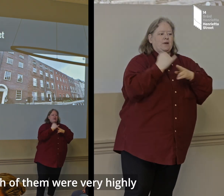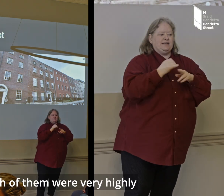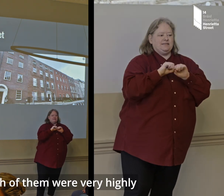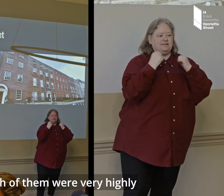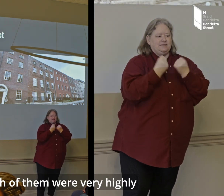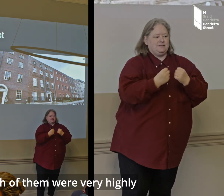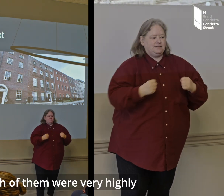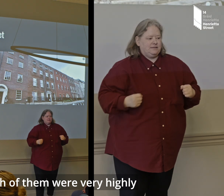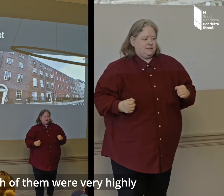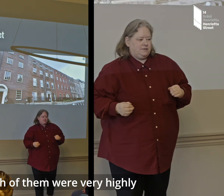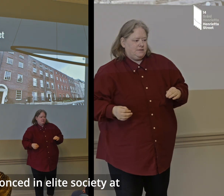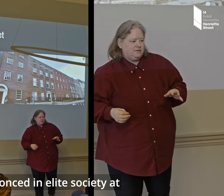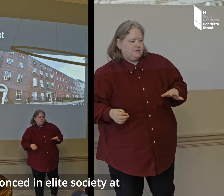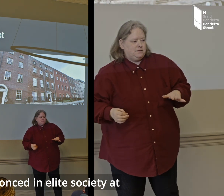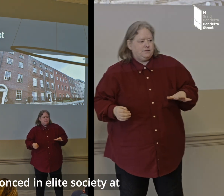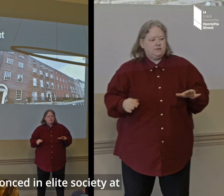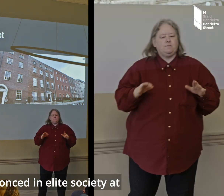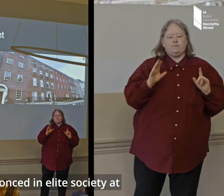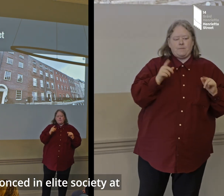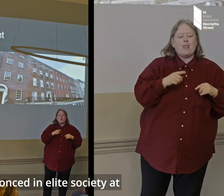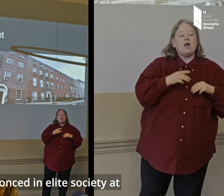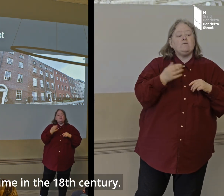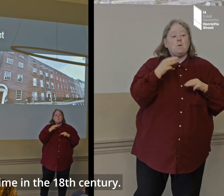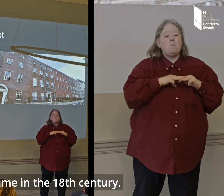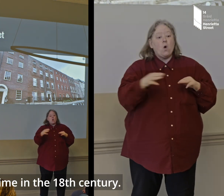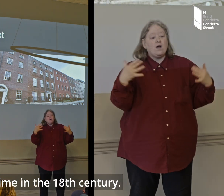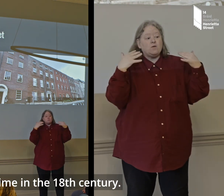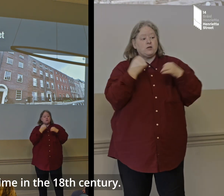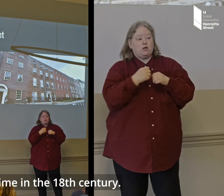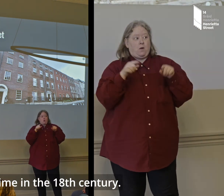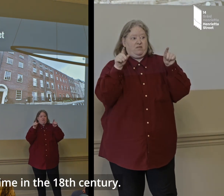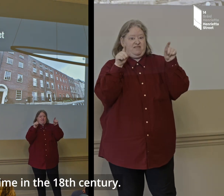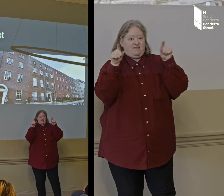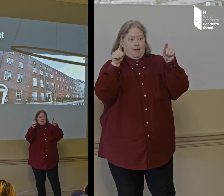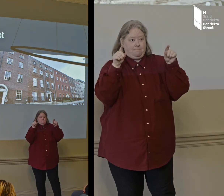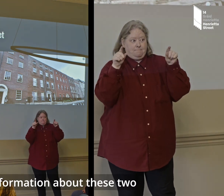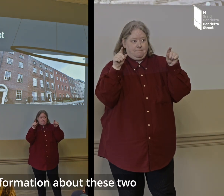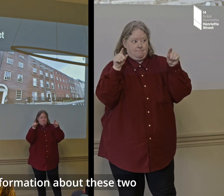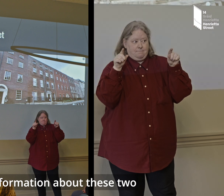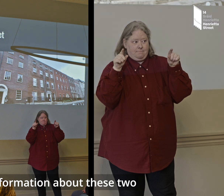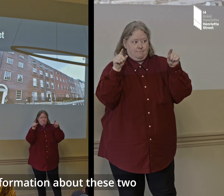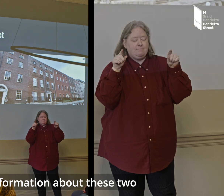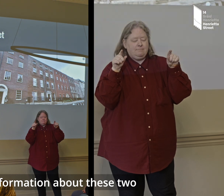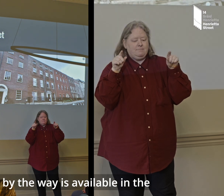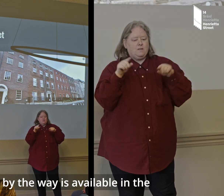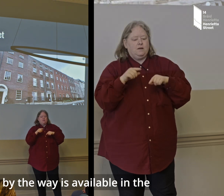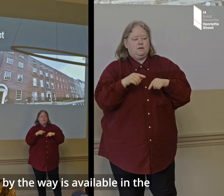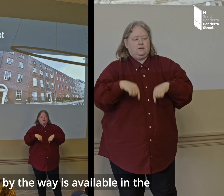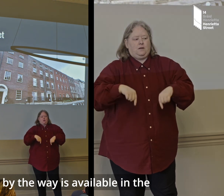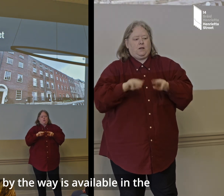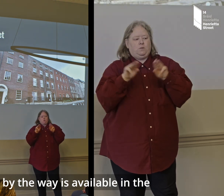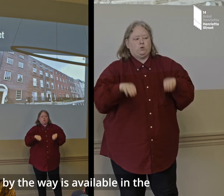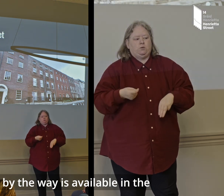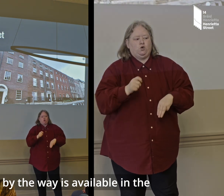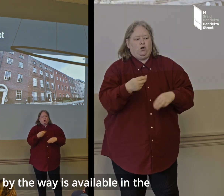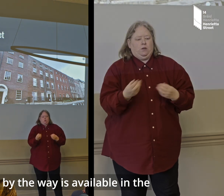both of them were very highly ensconced in elite society at the time in the 18th century. More information about these two characters, by the